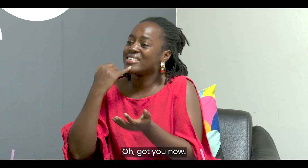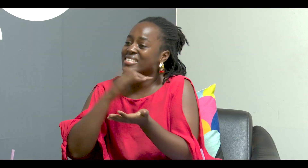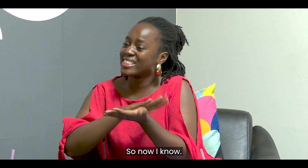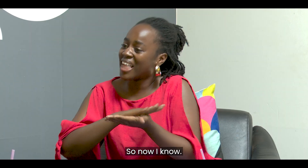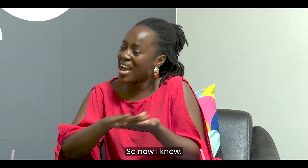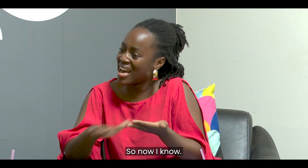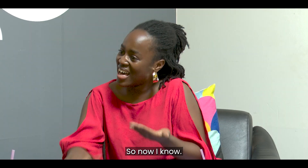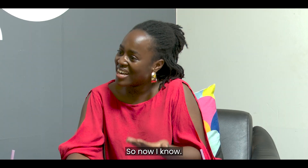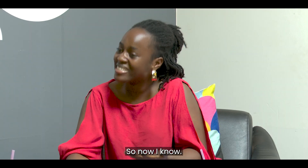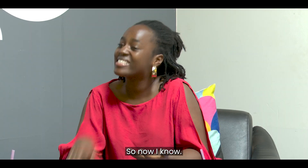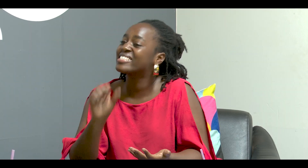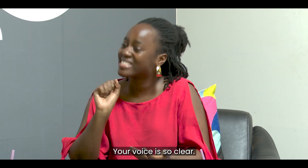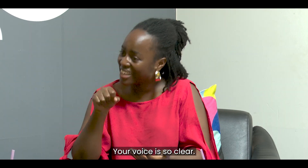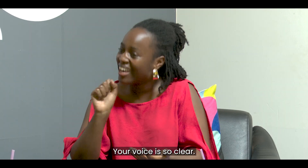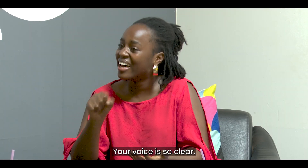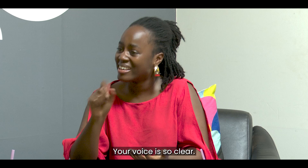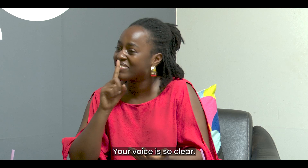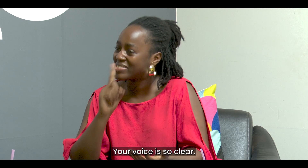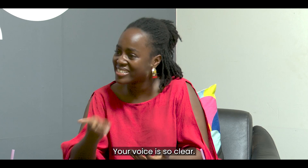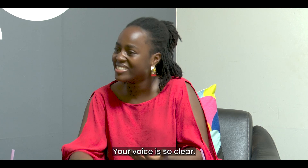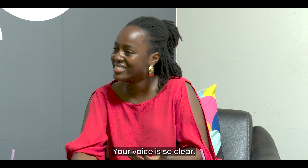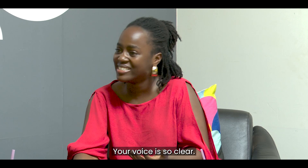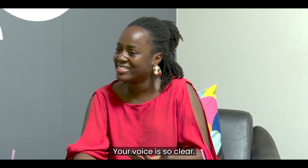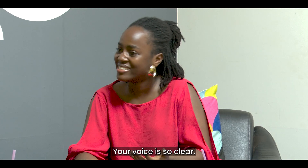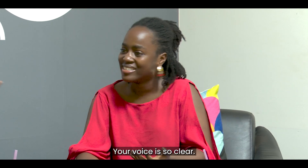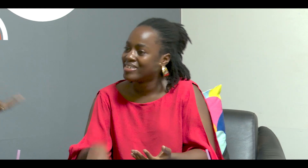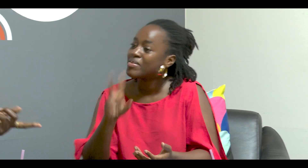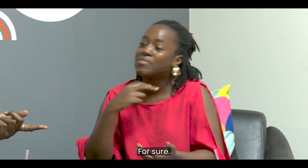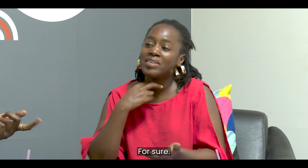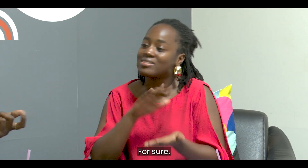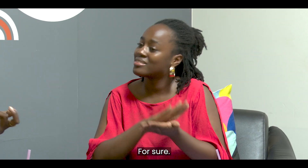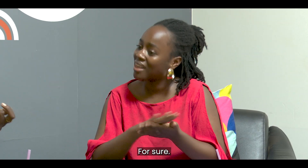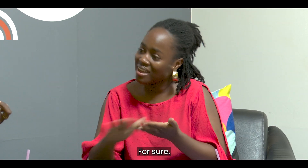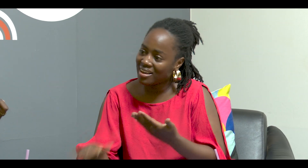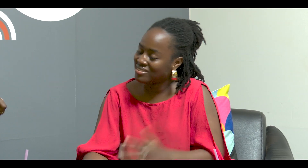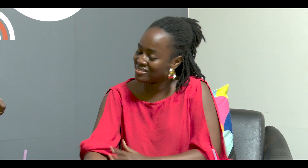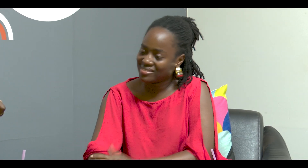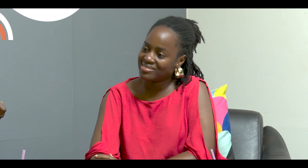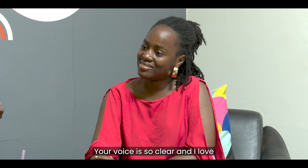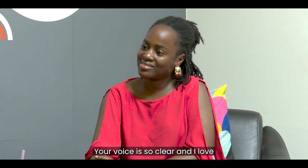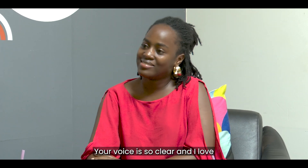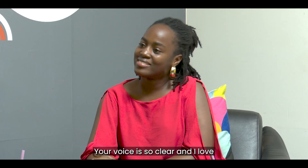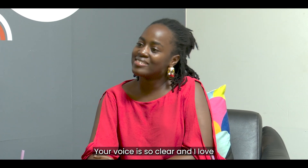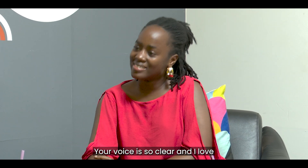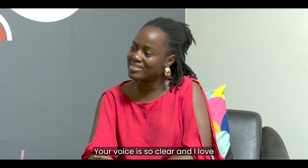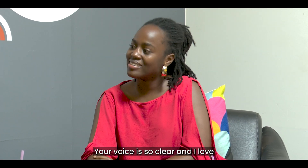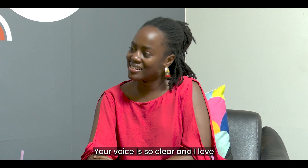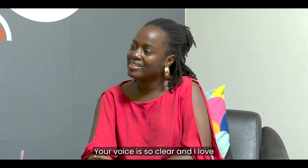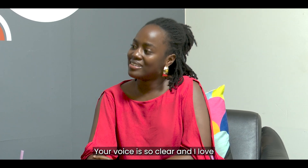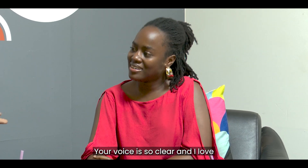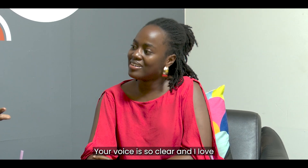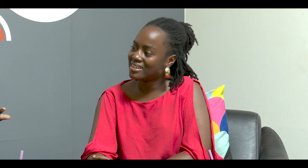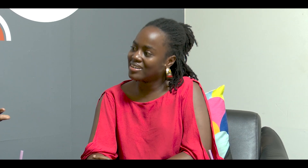Okay, so now I know, and your voice is so clear. Wow, for sure. Your voice is so clear, and I love